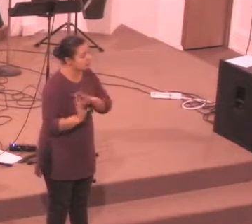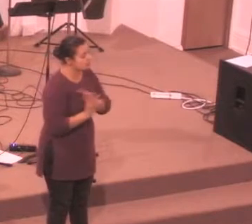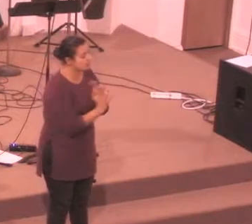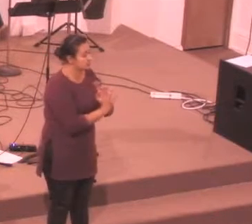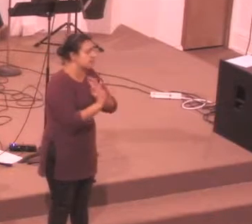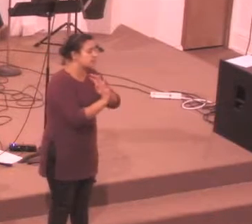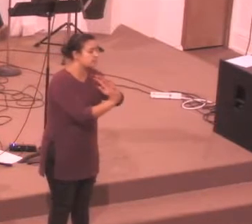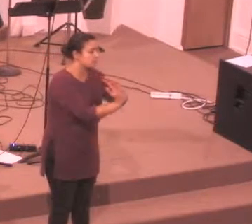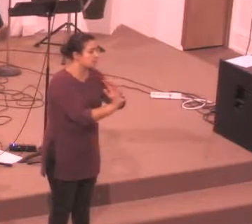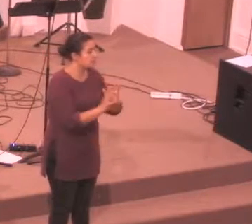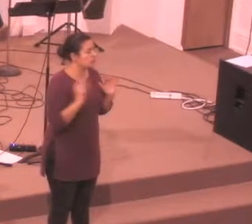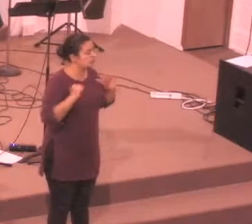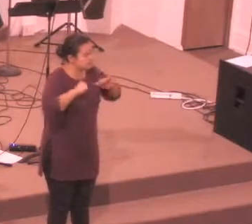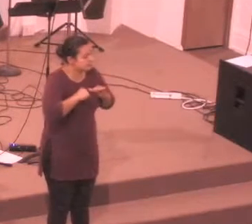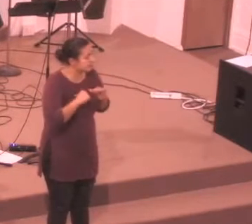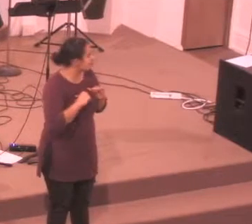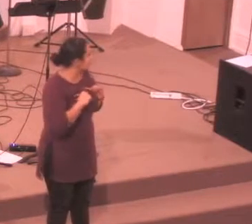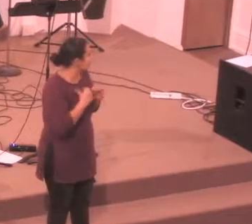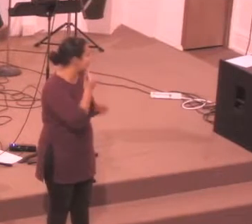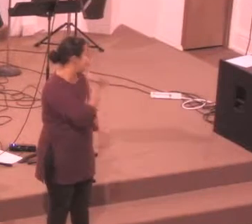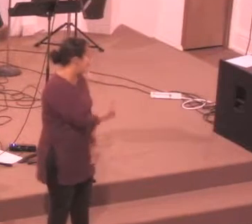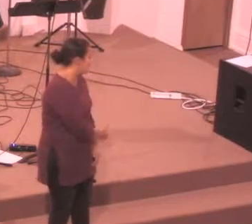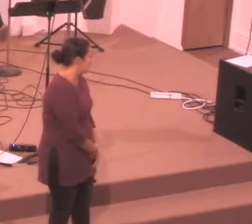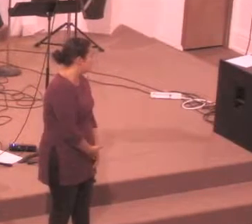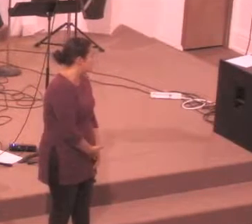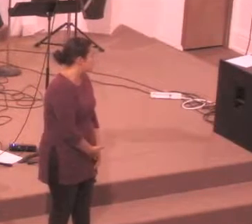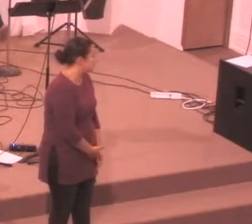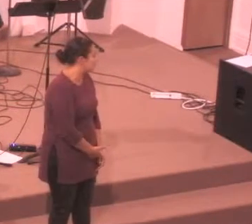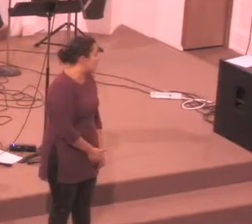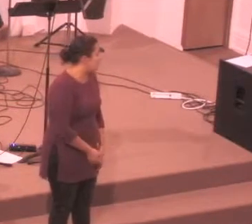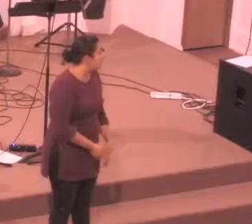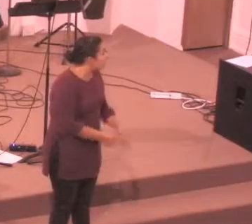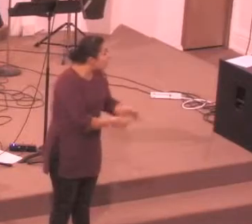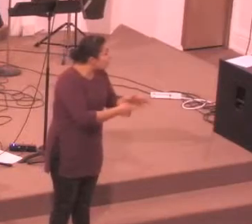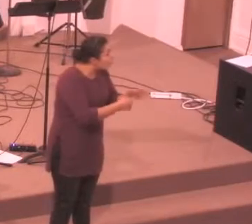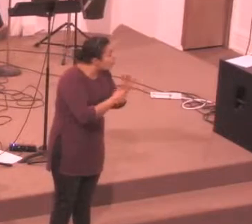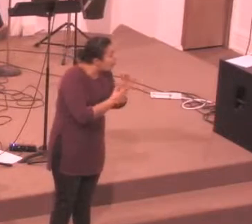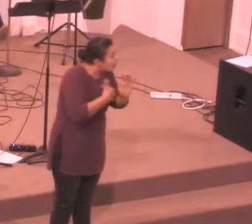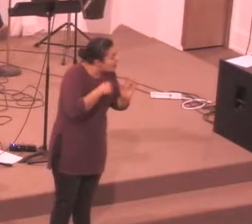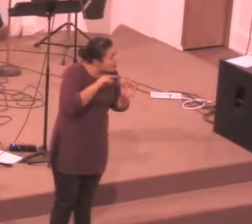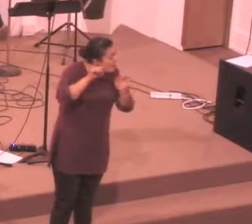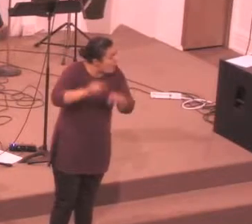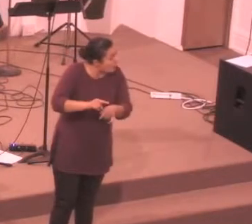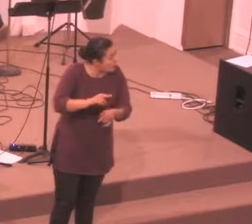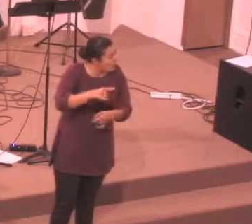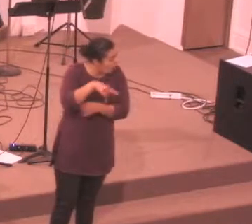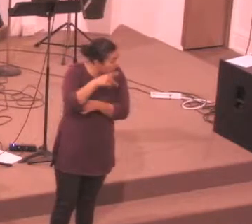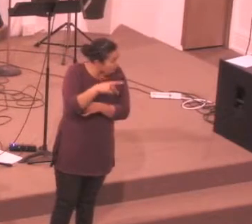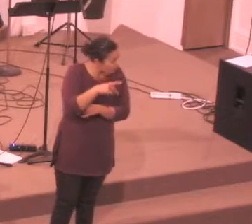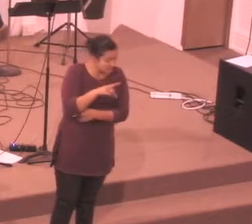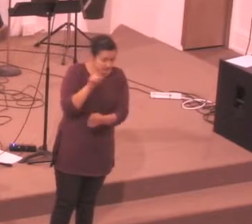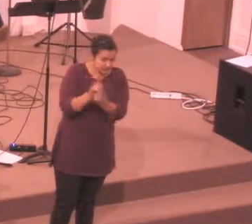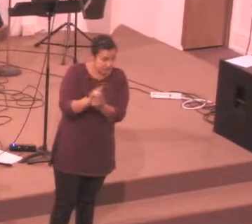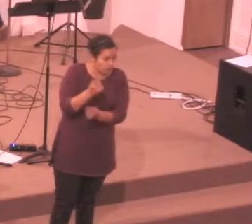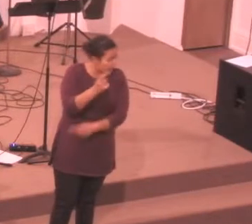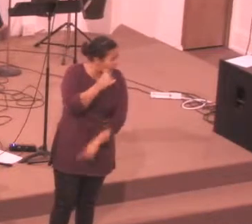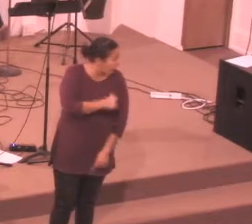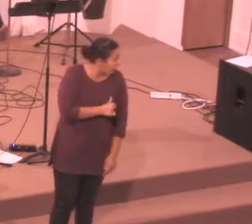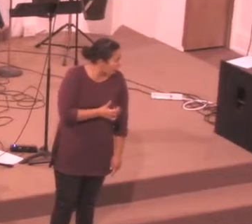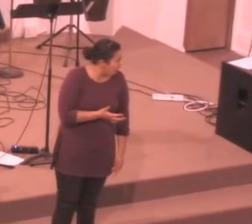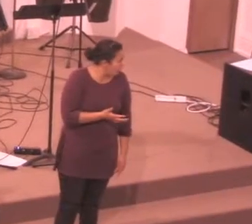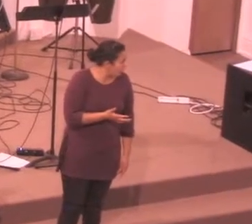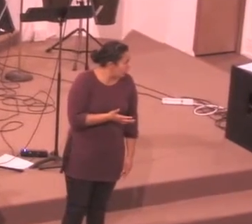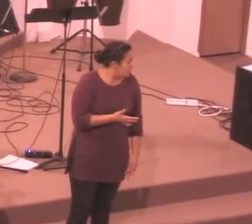you. And so I had to go to Portland to meet that one girlfriend. And that's what stopped the 3 hours